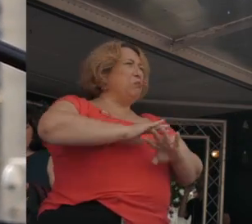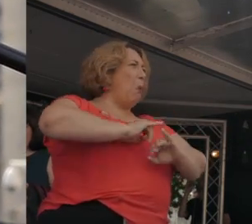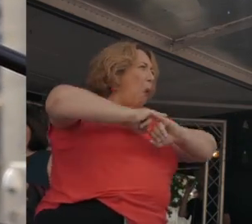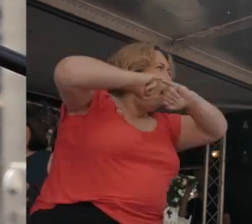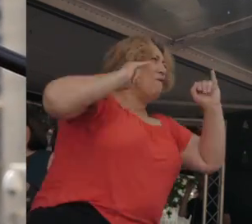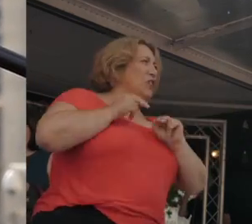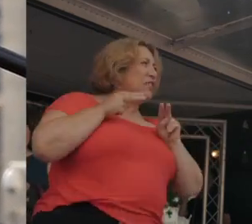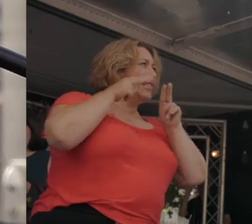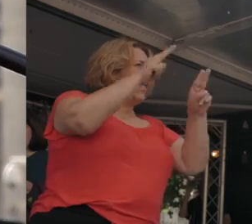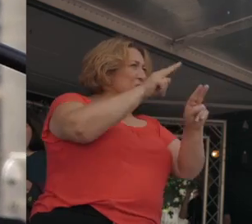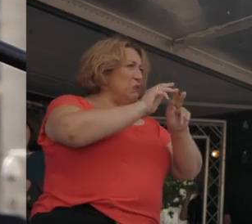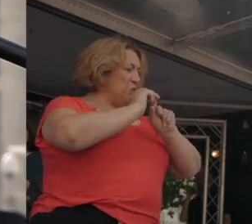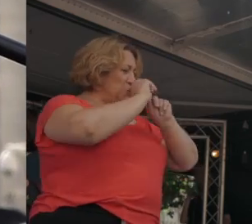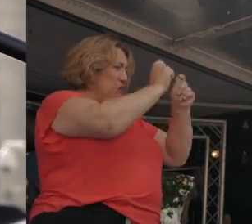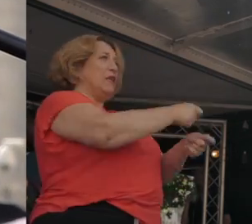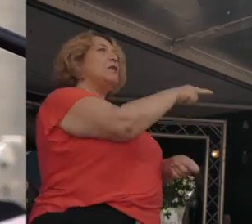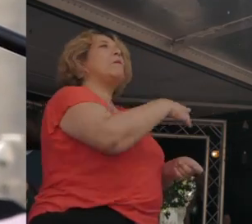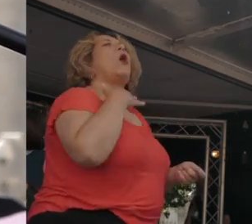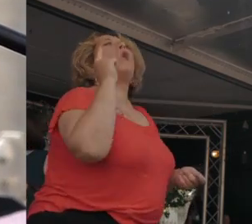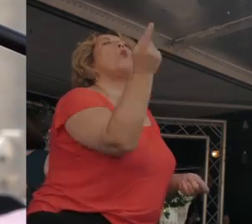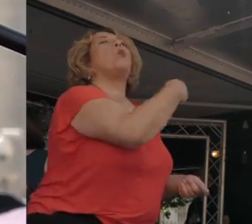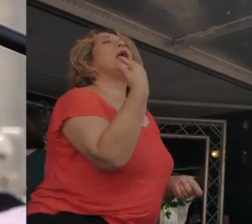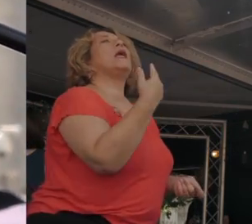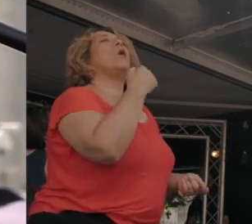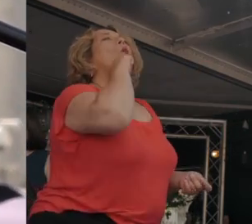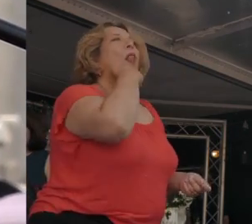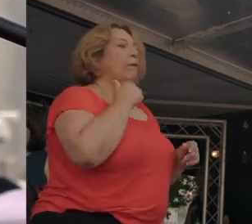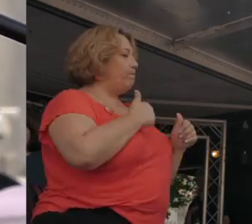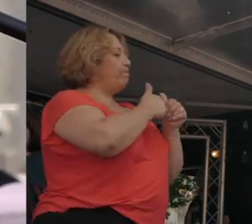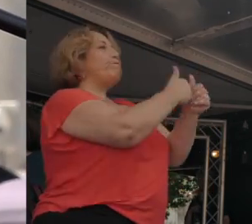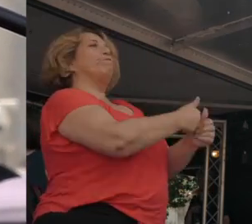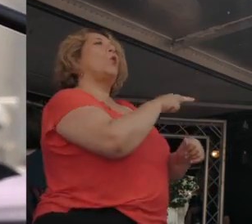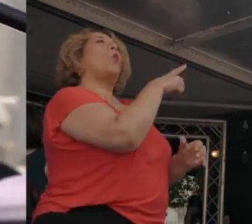them. And we will stand with them. We will stand with them.